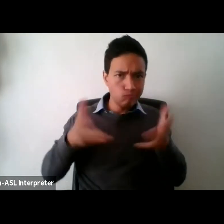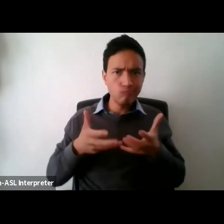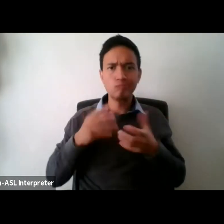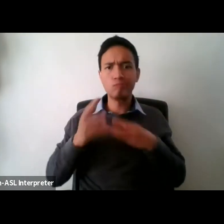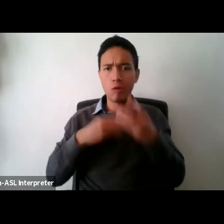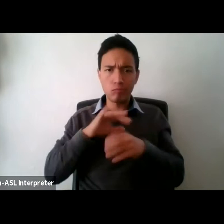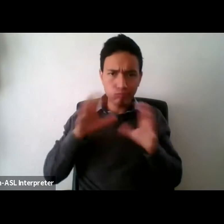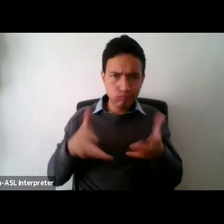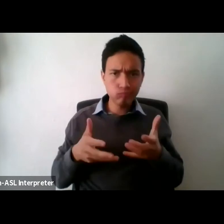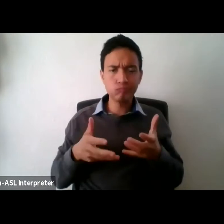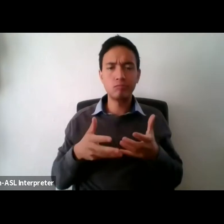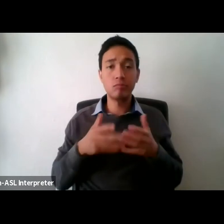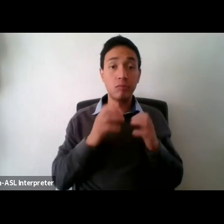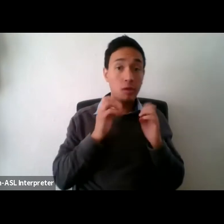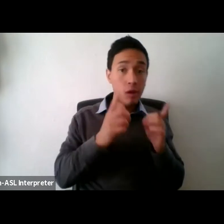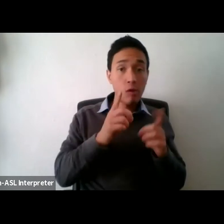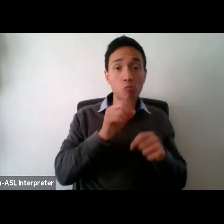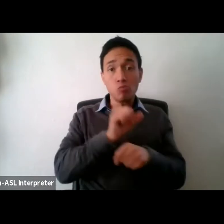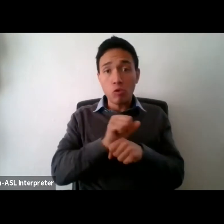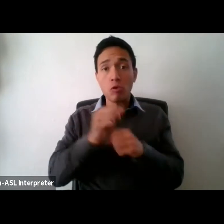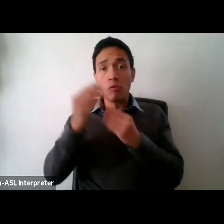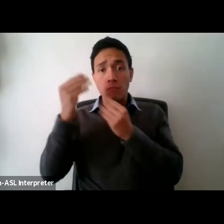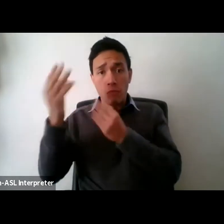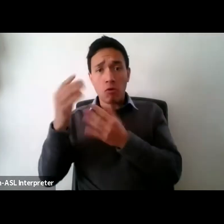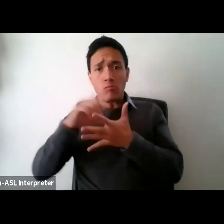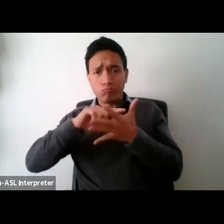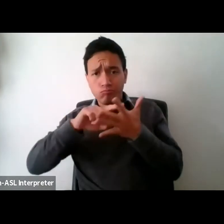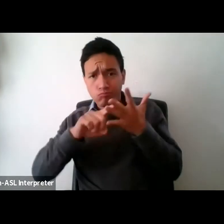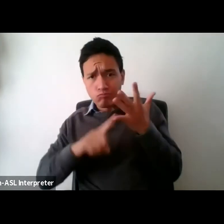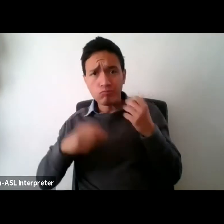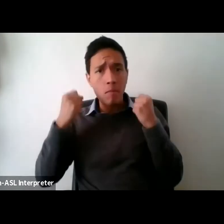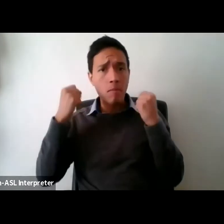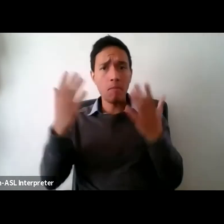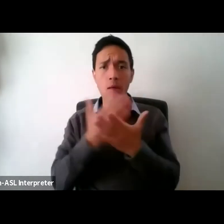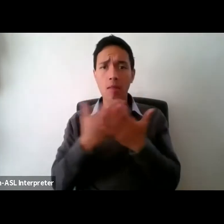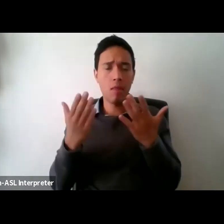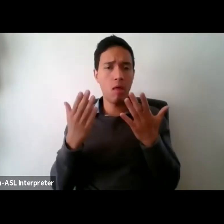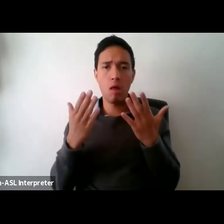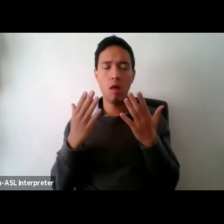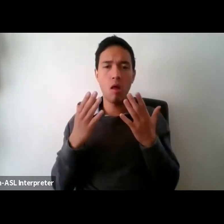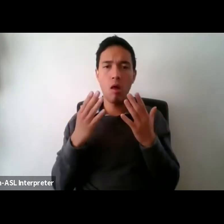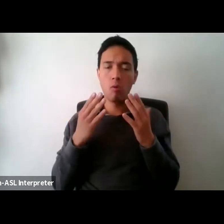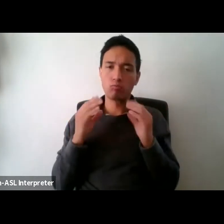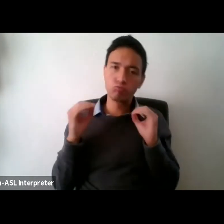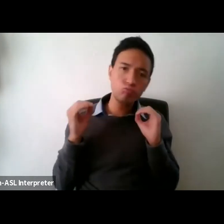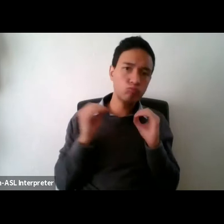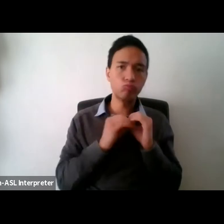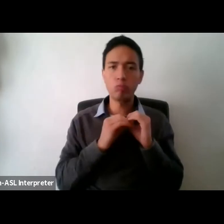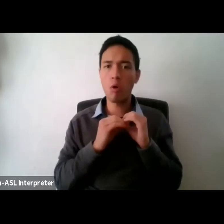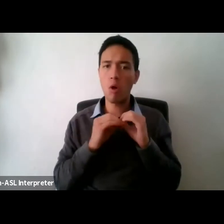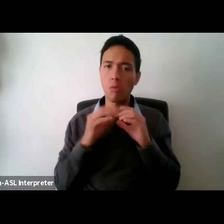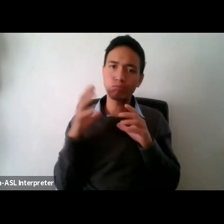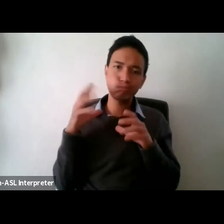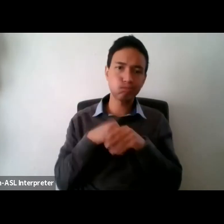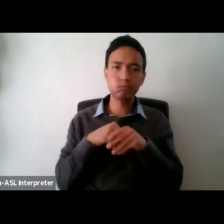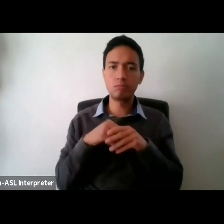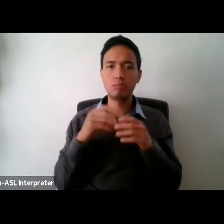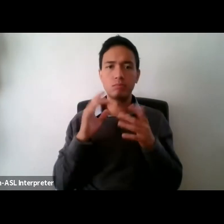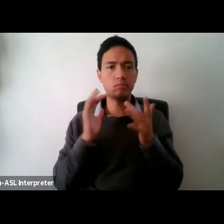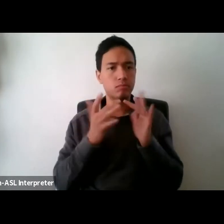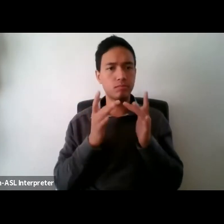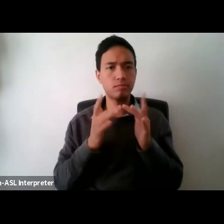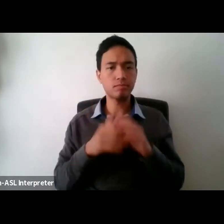Education, work, information, and so many other basic aspects of life have